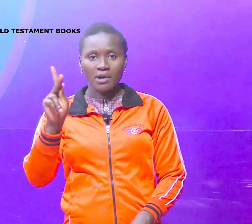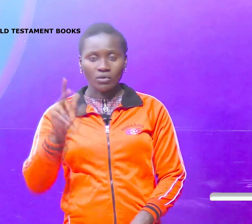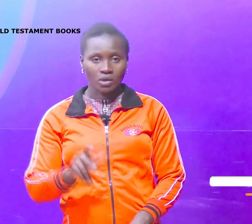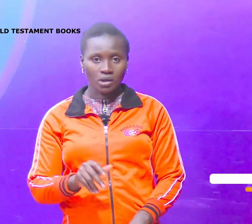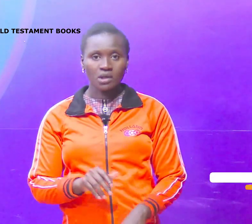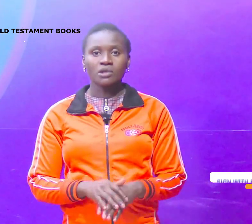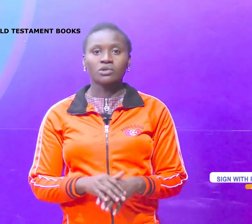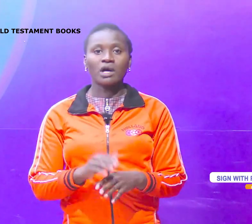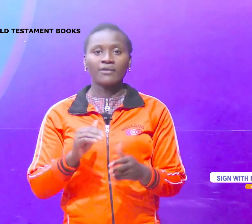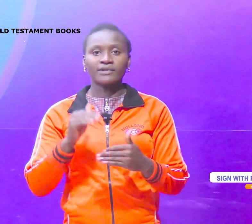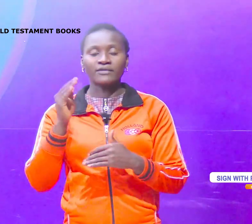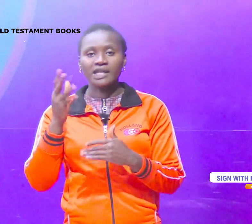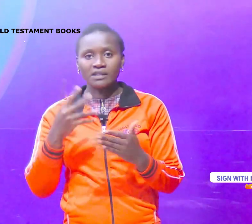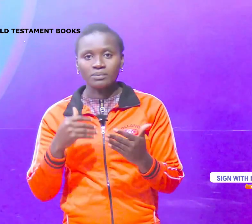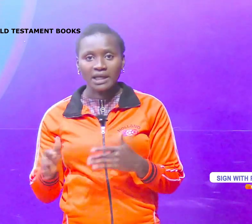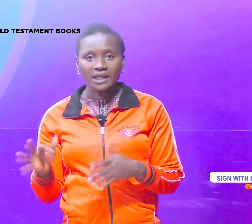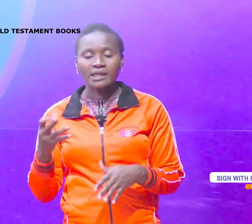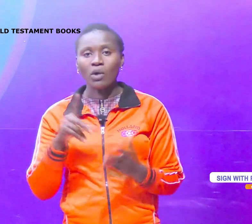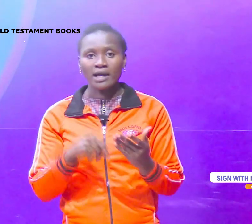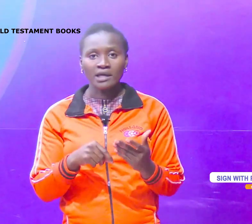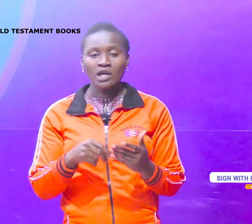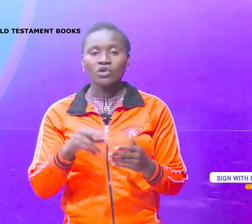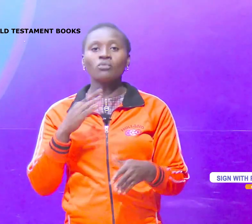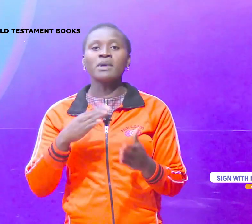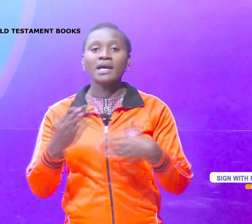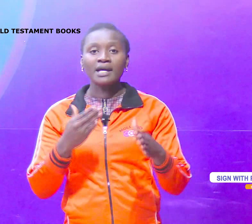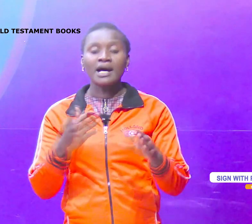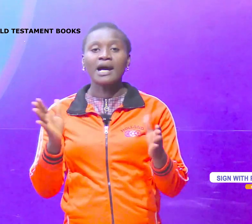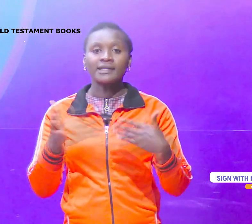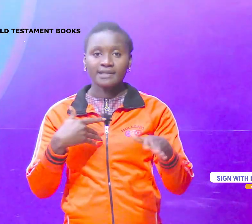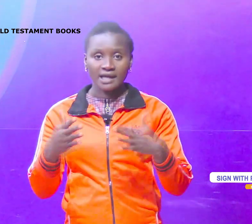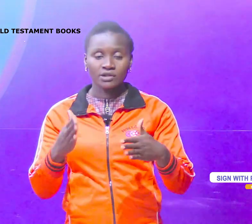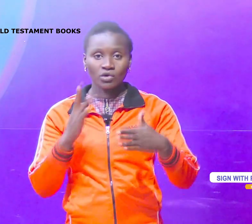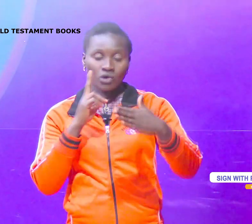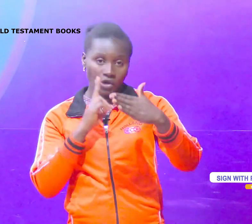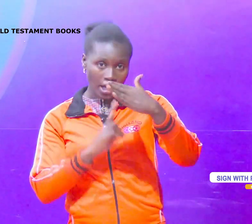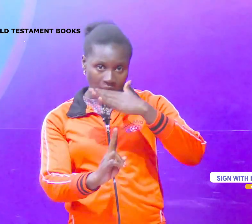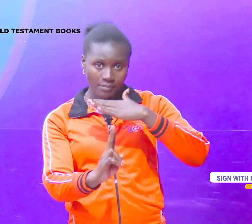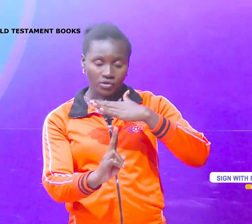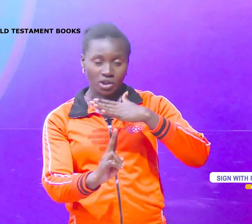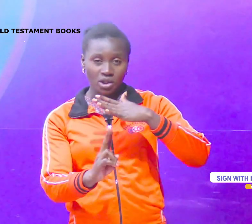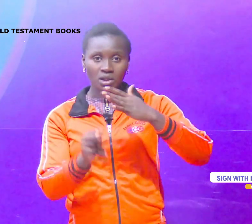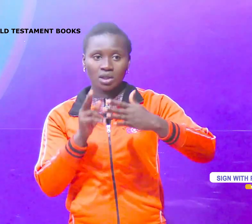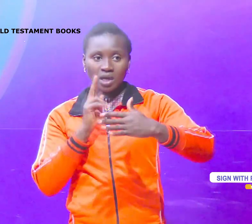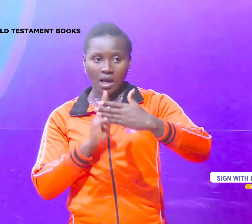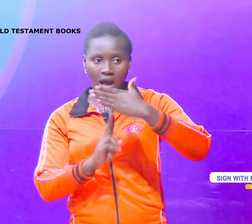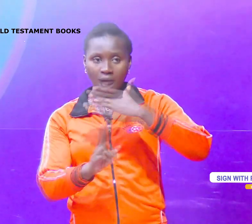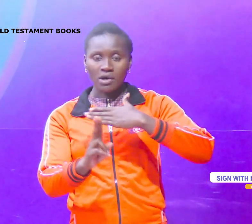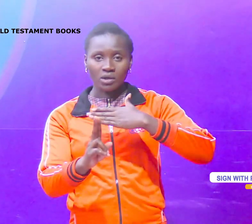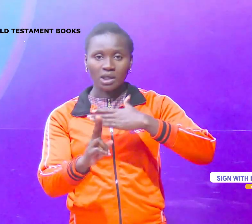Habakkuk. So after finger spelling the word, you make a sign. So Habakkuk, like